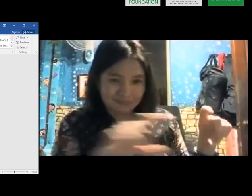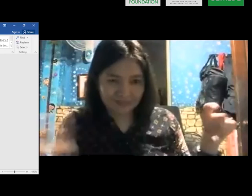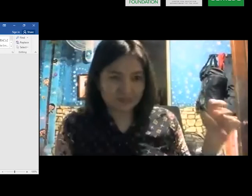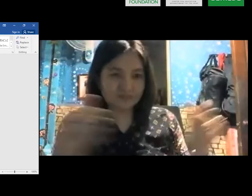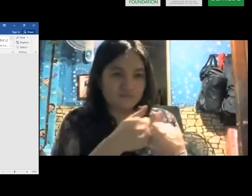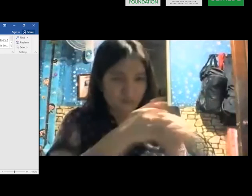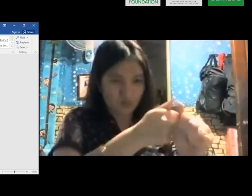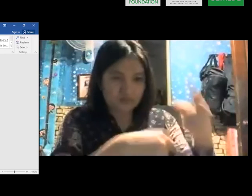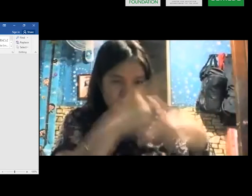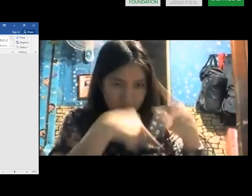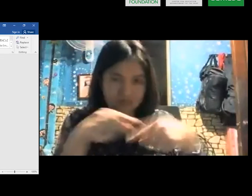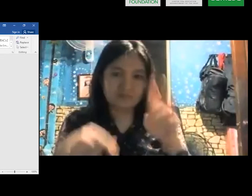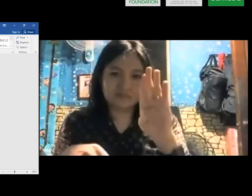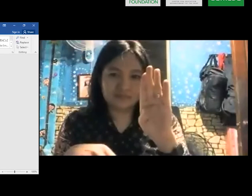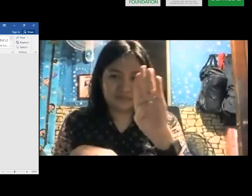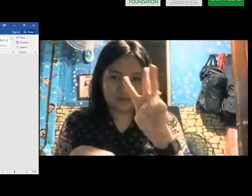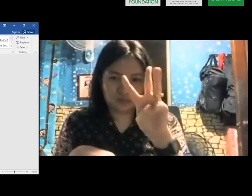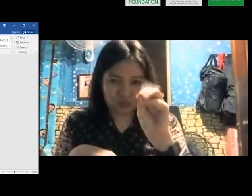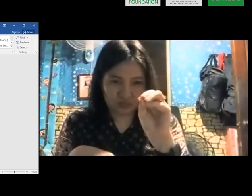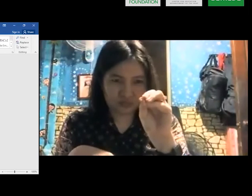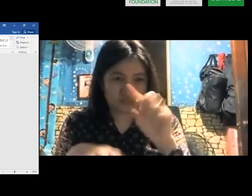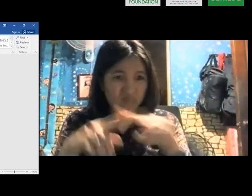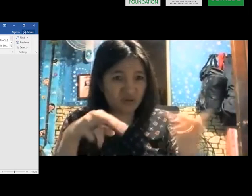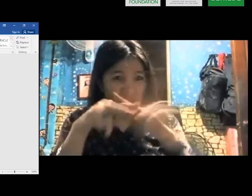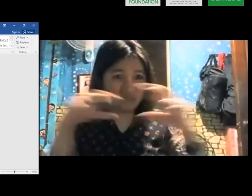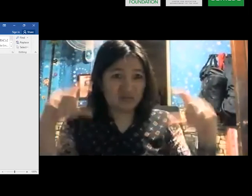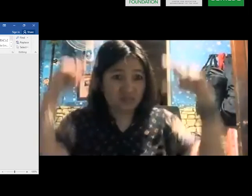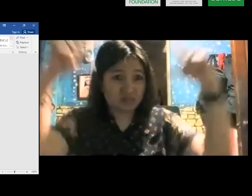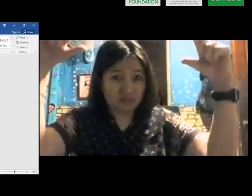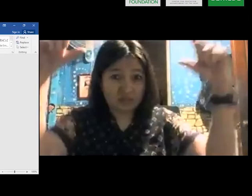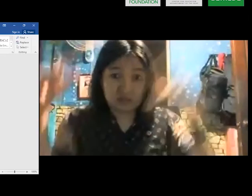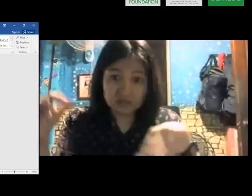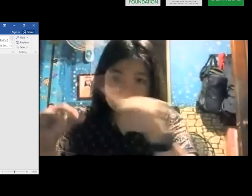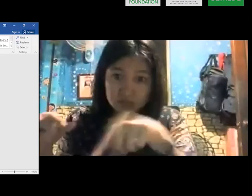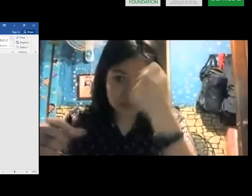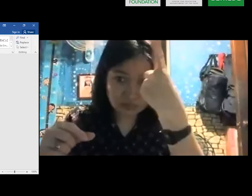So since this is relatively new,